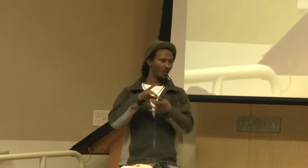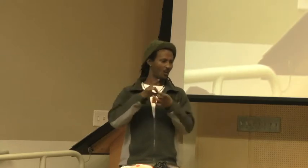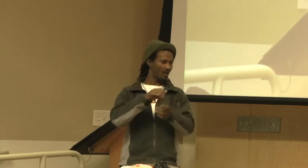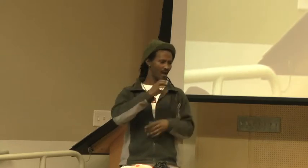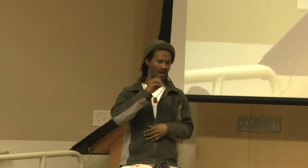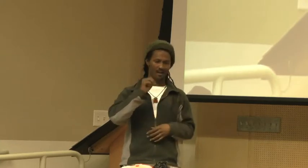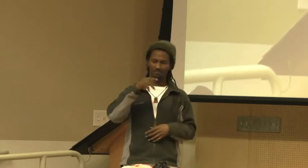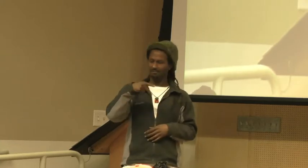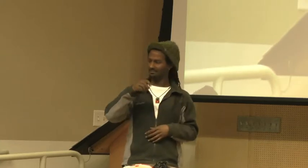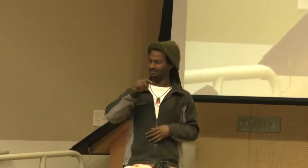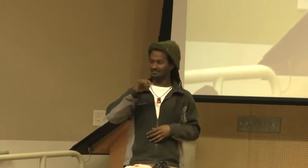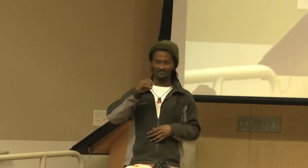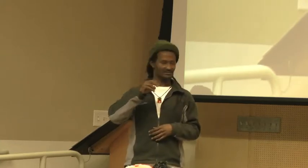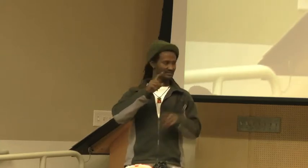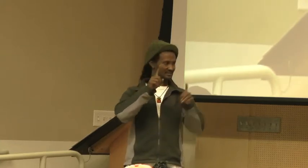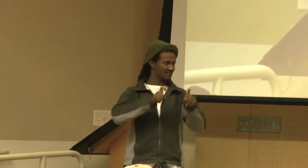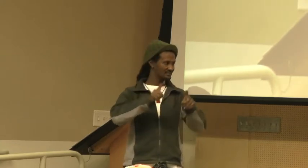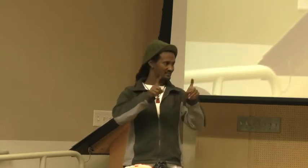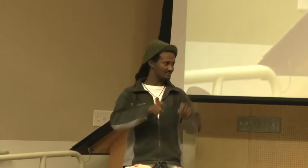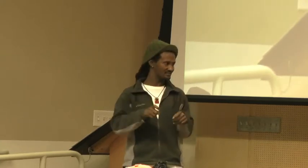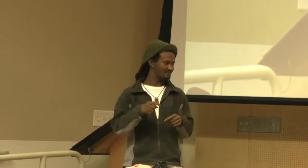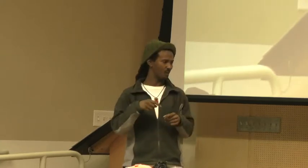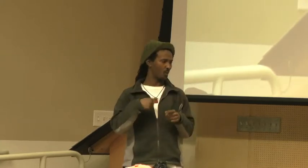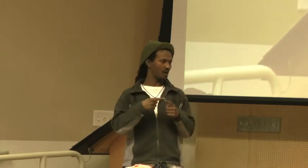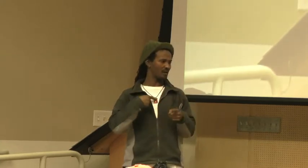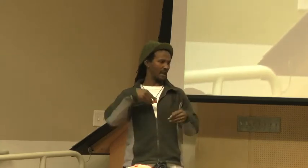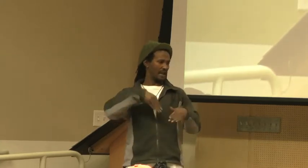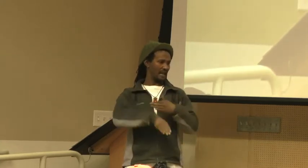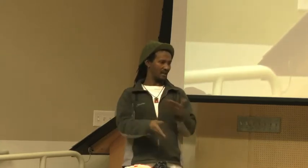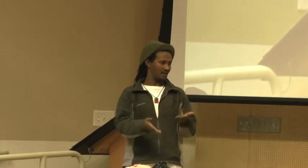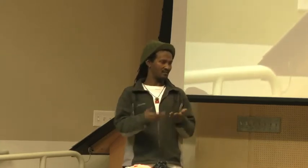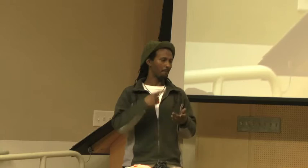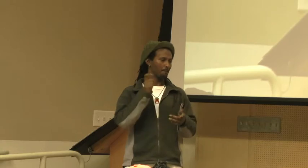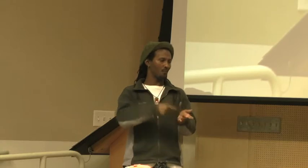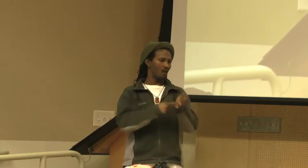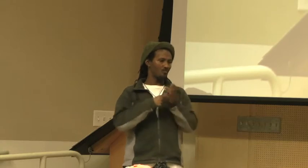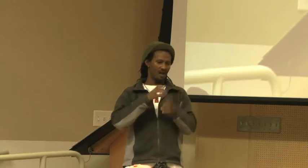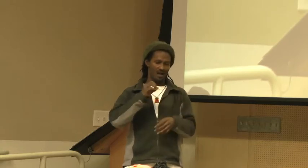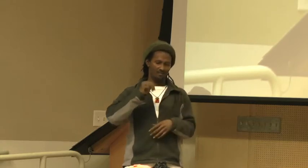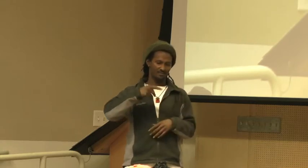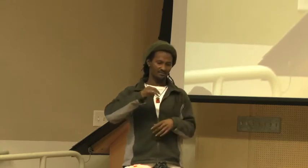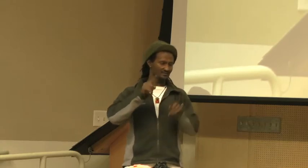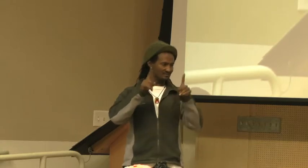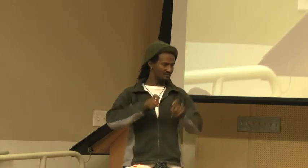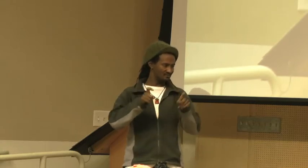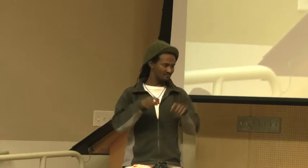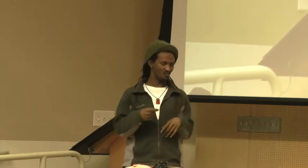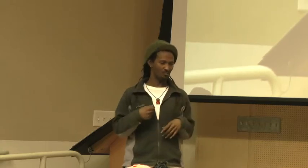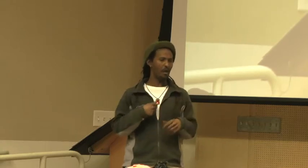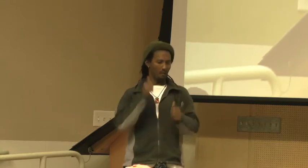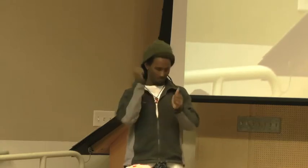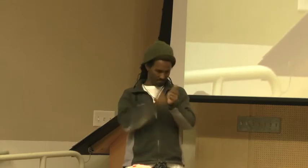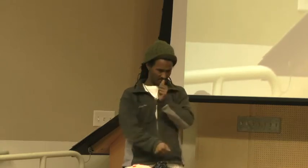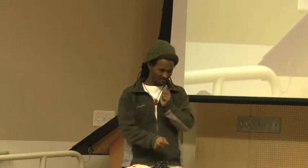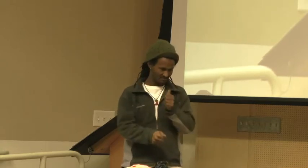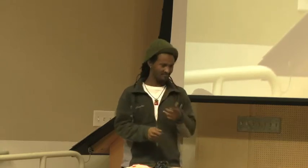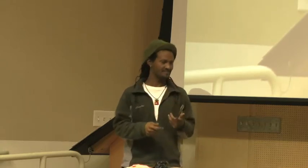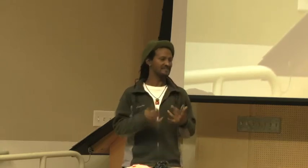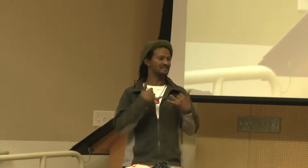I have a question. It has been with me since the first year, and it's associated with the testing system of entering the competency test. I